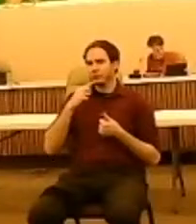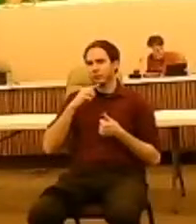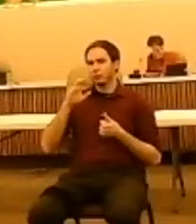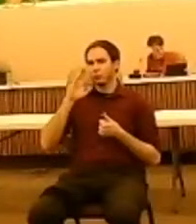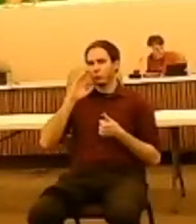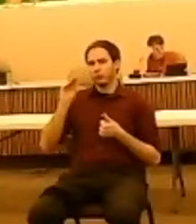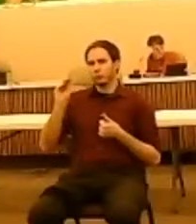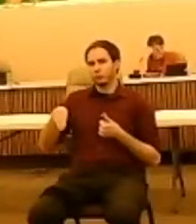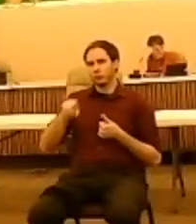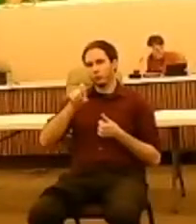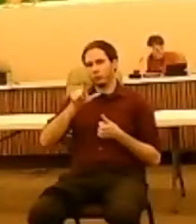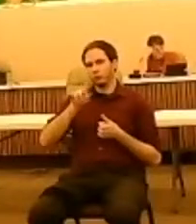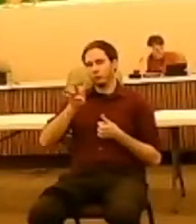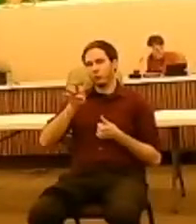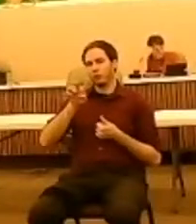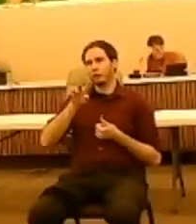putting